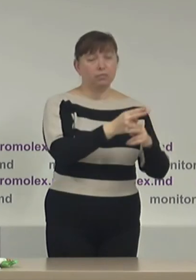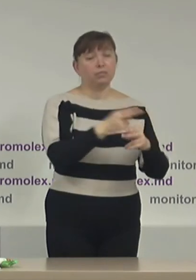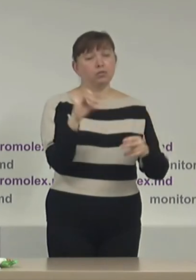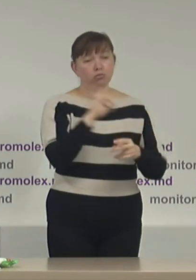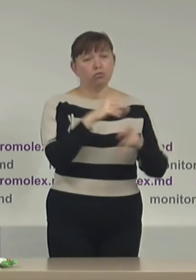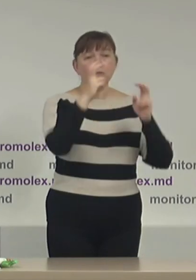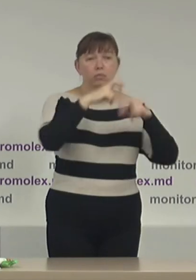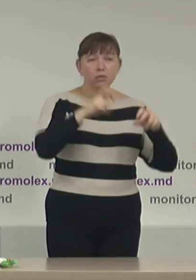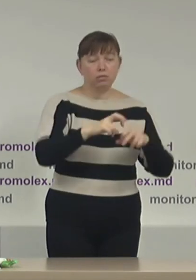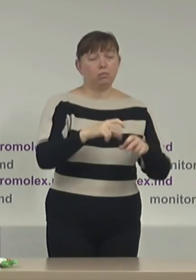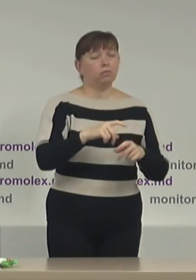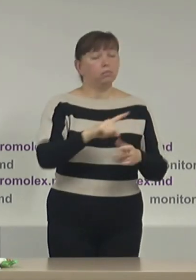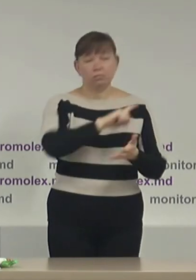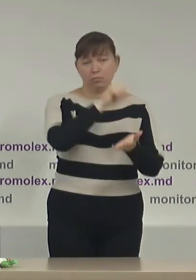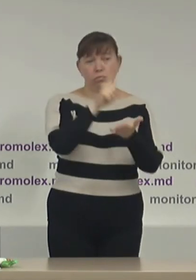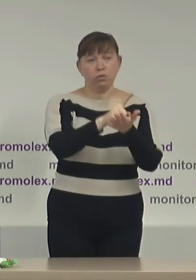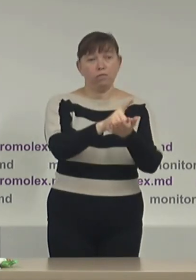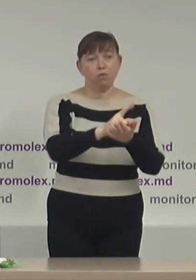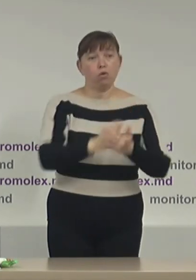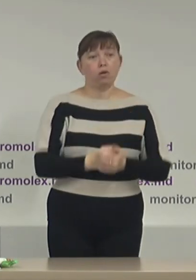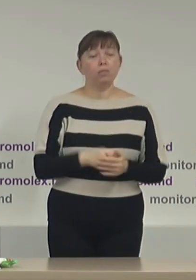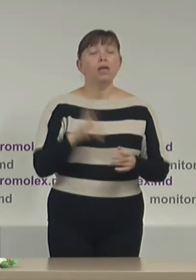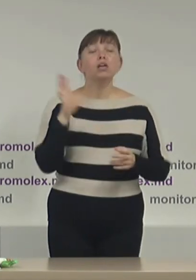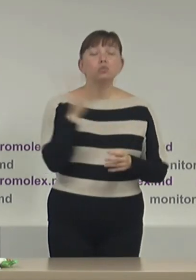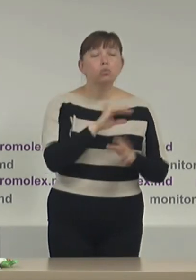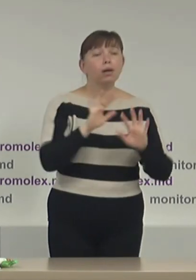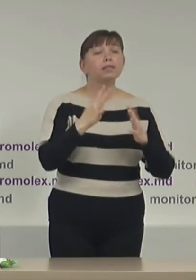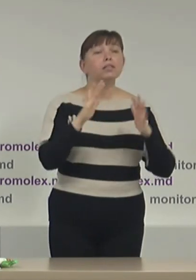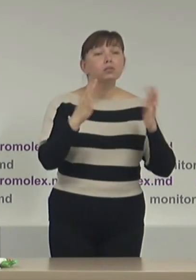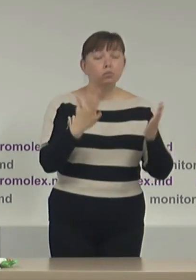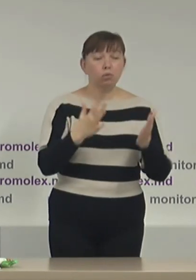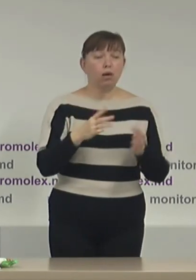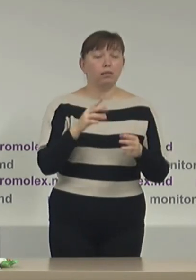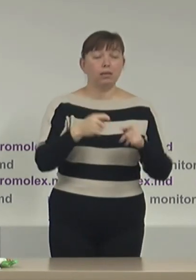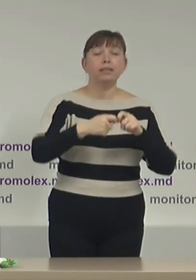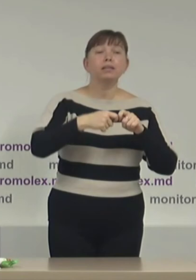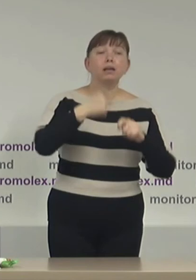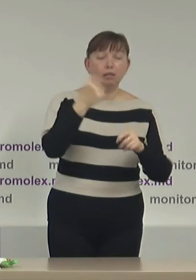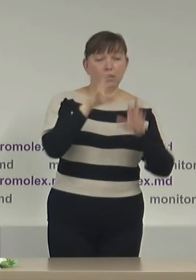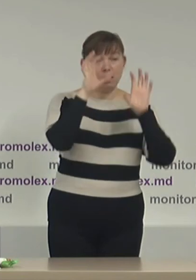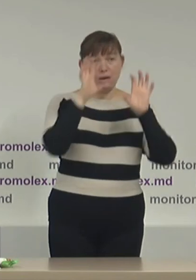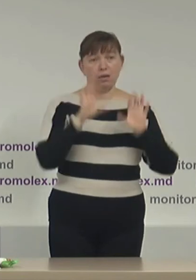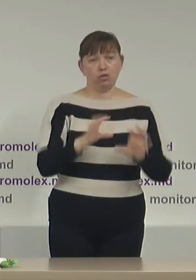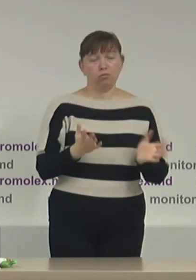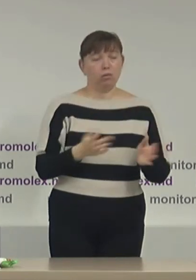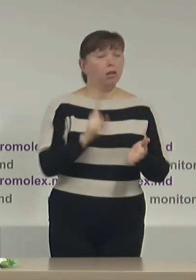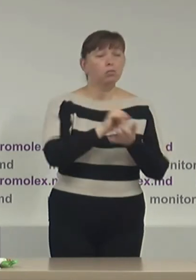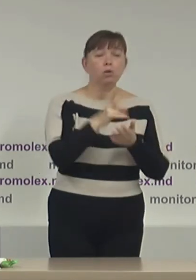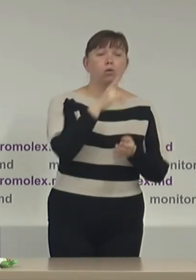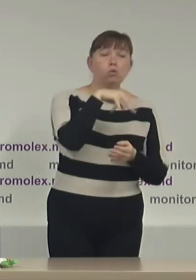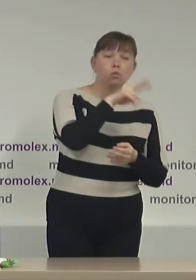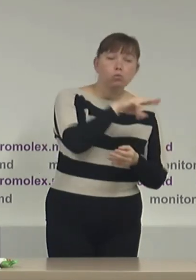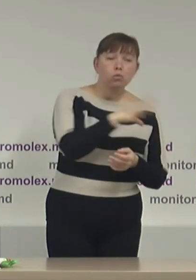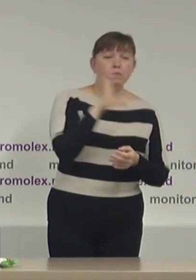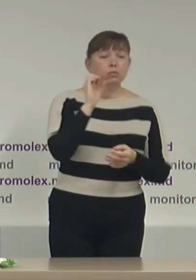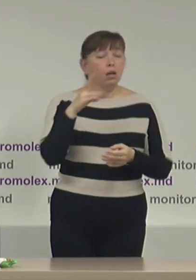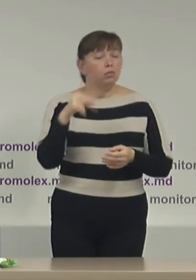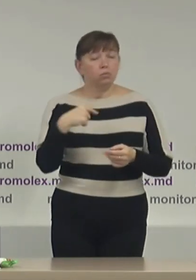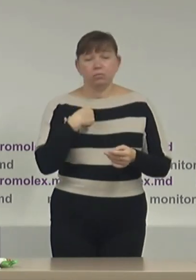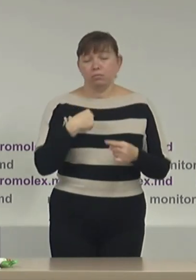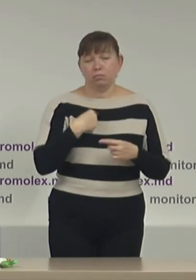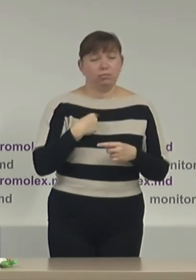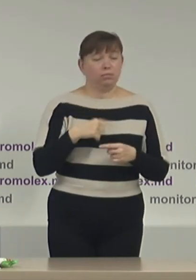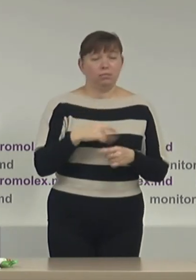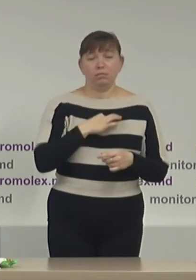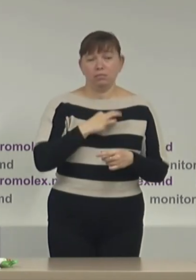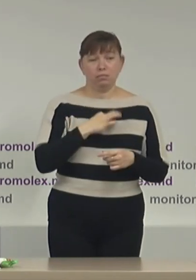step in. They should react in a uniform manner in all cases when the law is